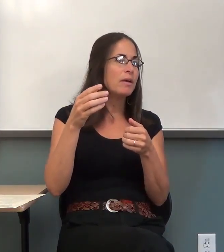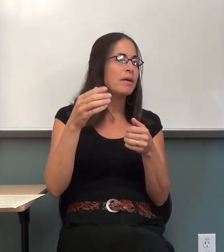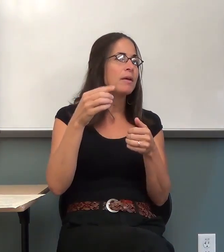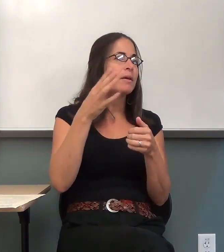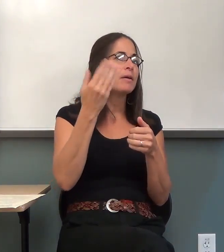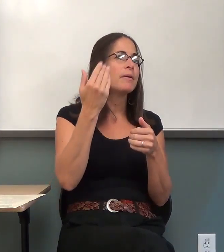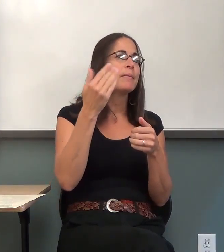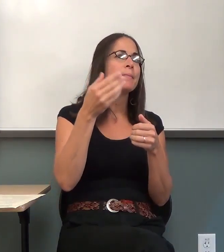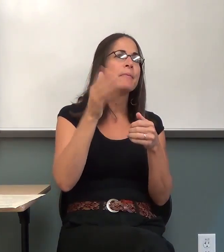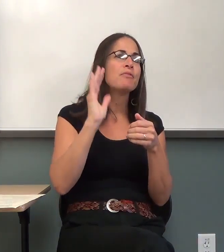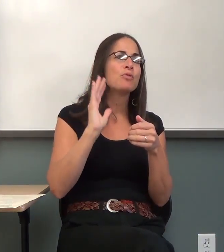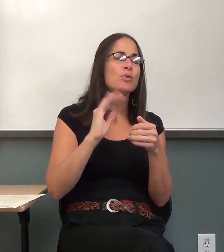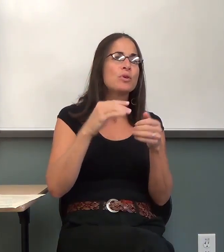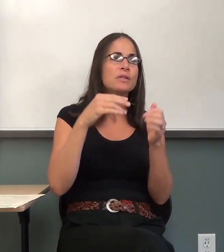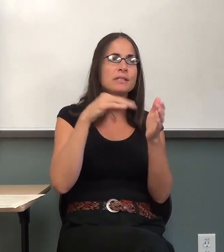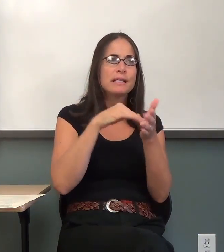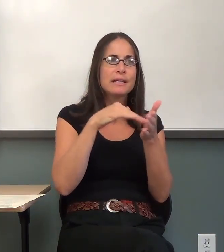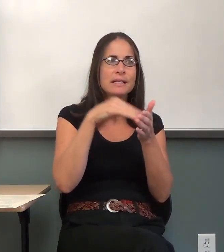we studied the subject, and we know that that's either a